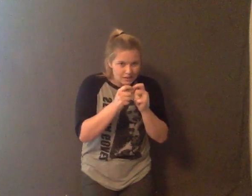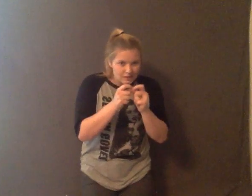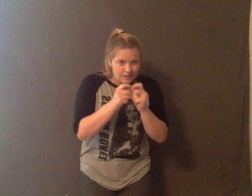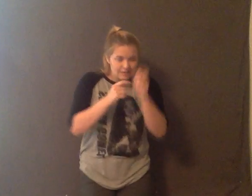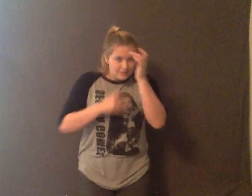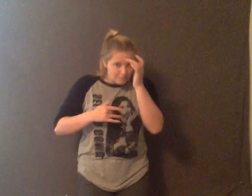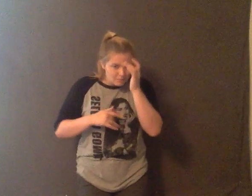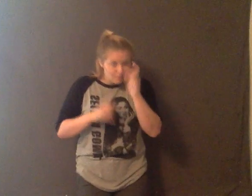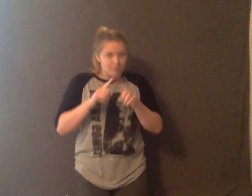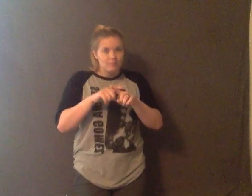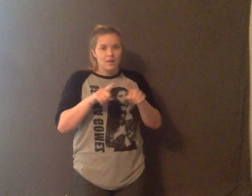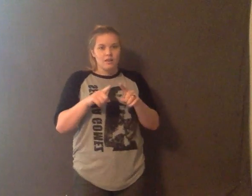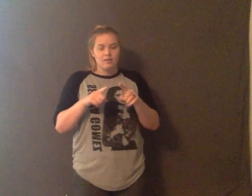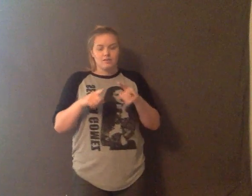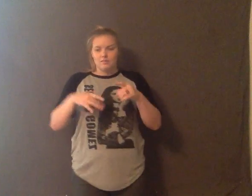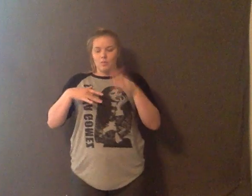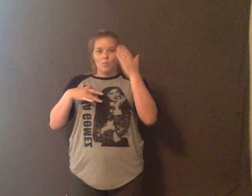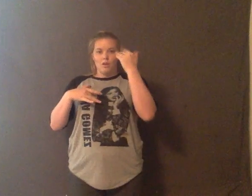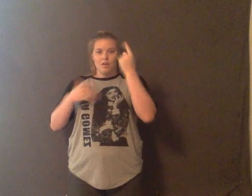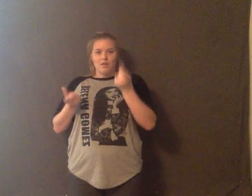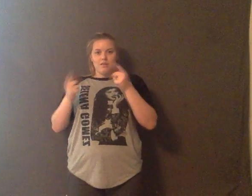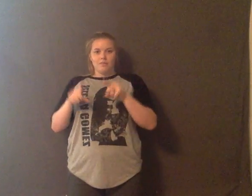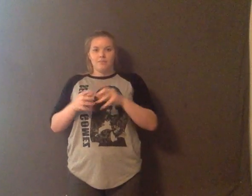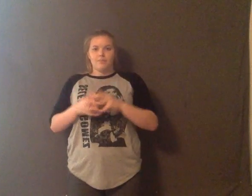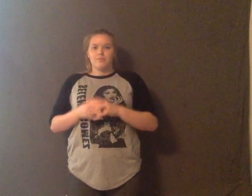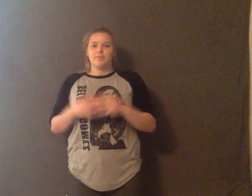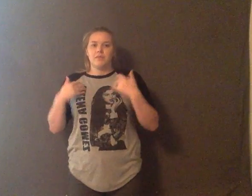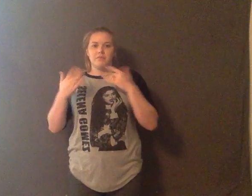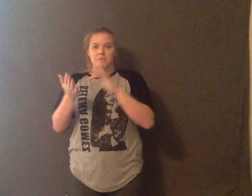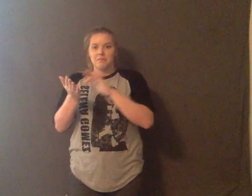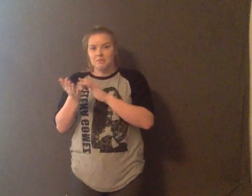underlying cause. You come in with that diagnosis, you get a bunch of pills that have nothing to do with